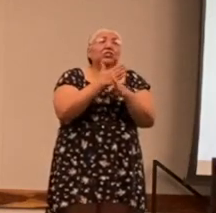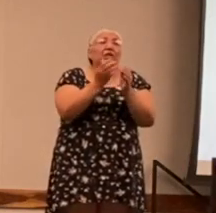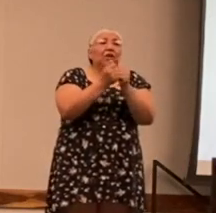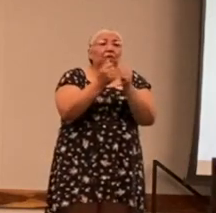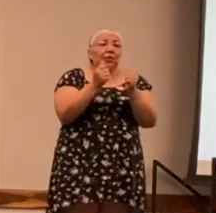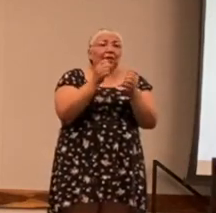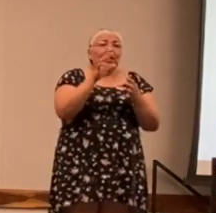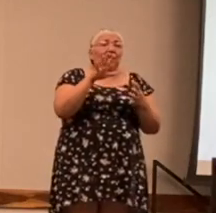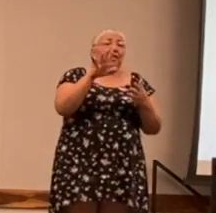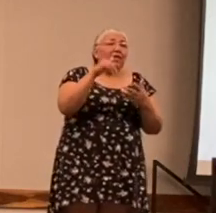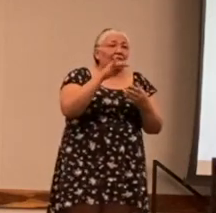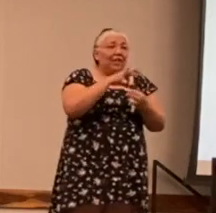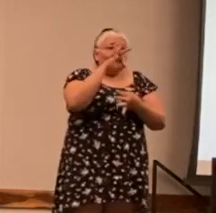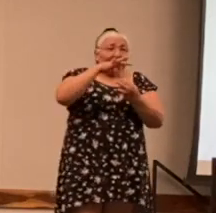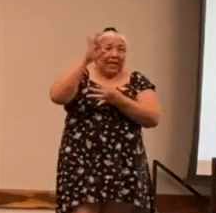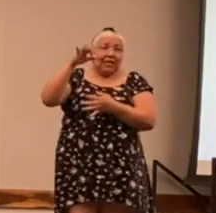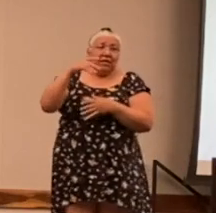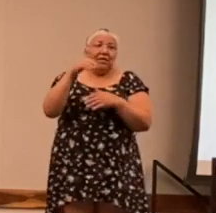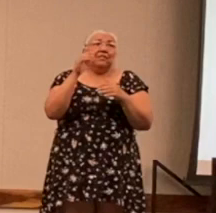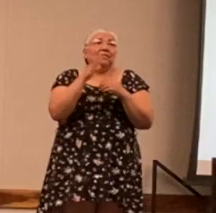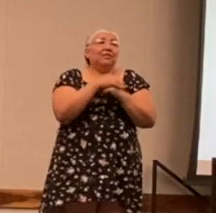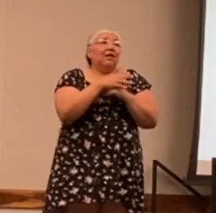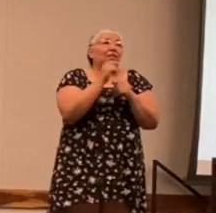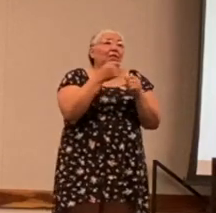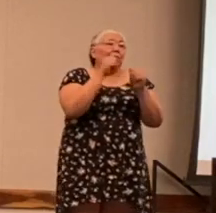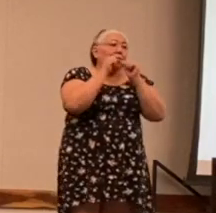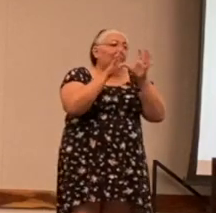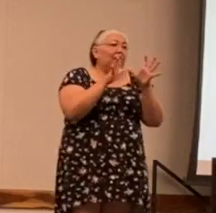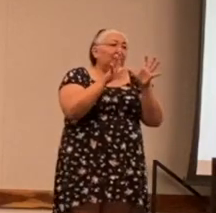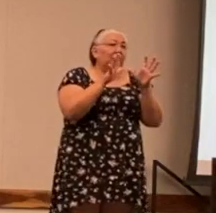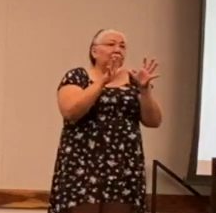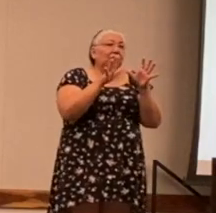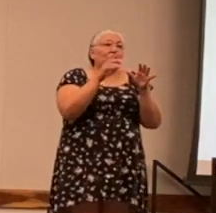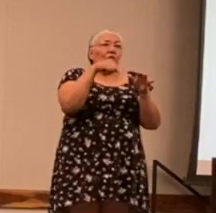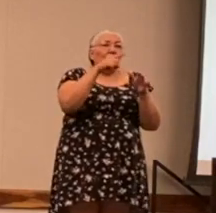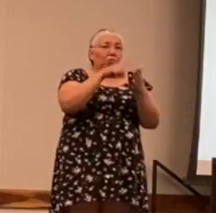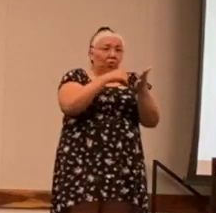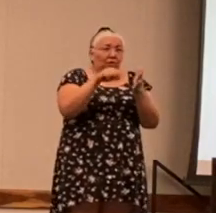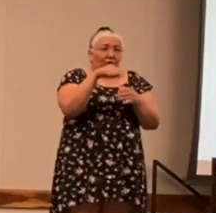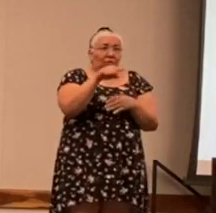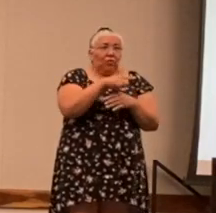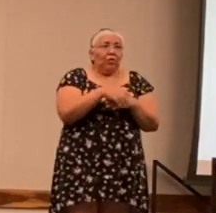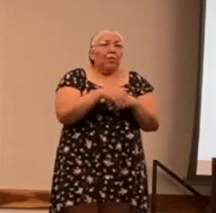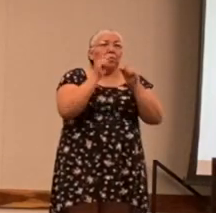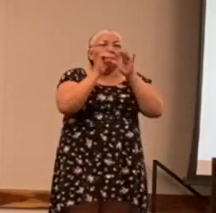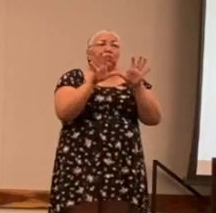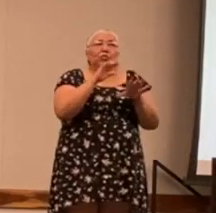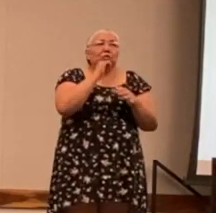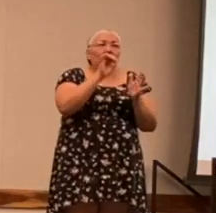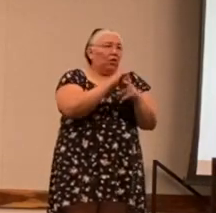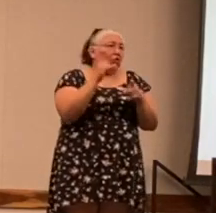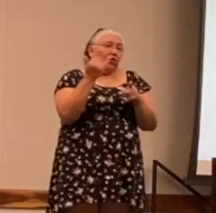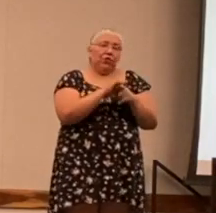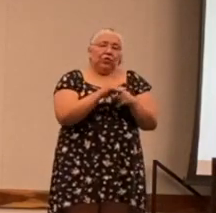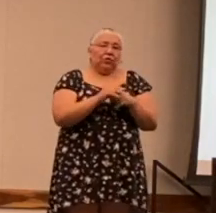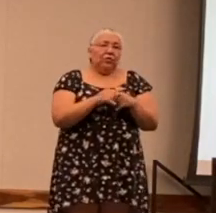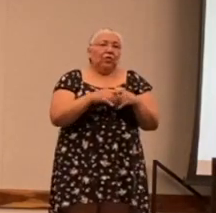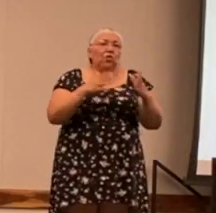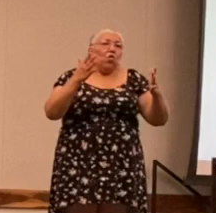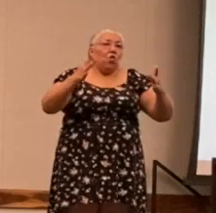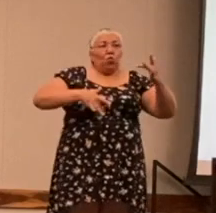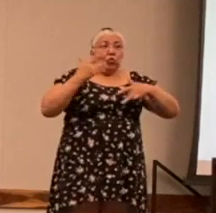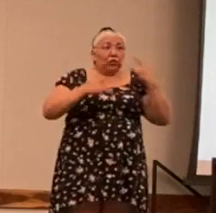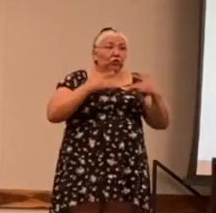in their needs. Pursue hospitality. Bless those who persecute you. Bless and do not curse. Rejoice with those